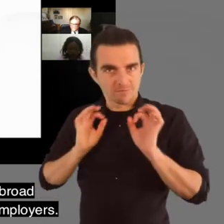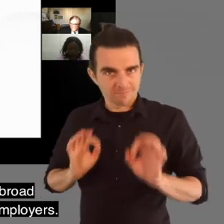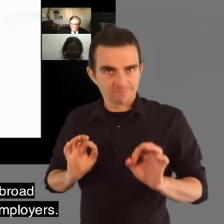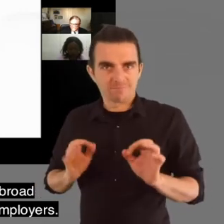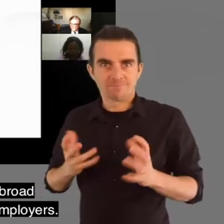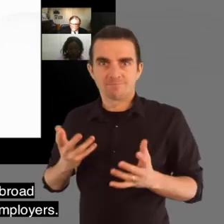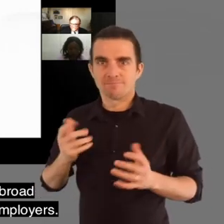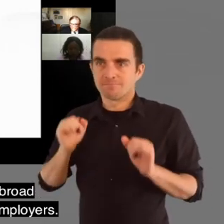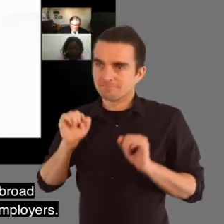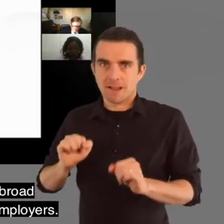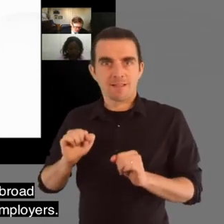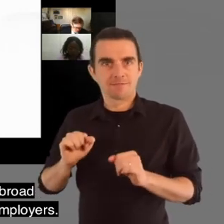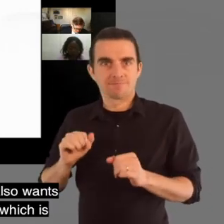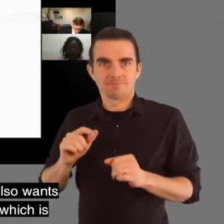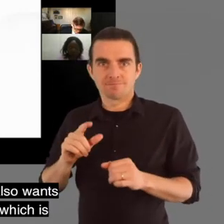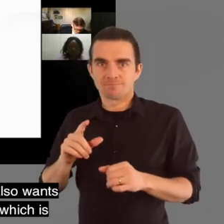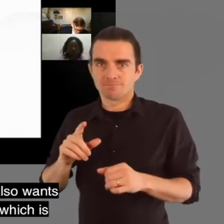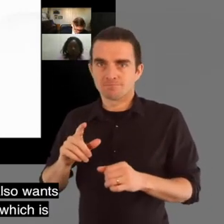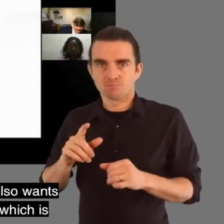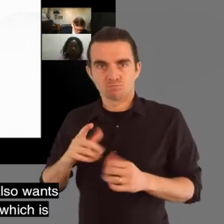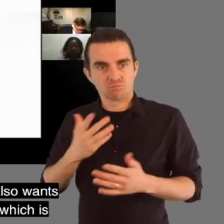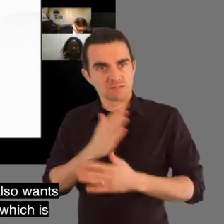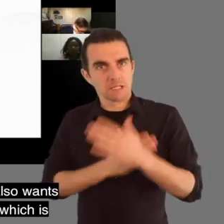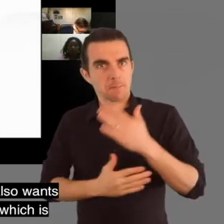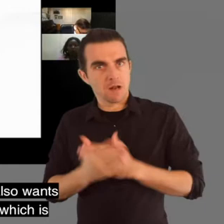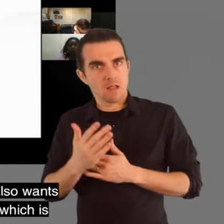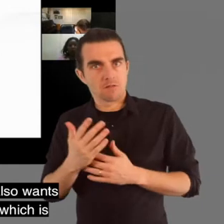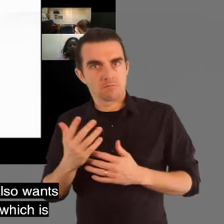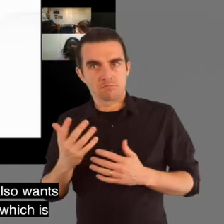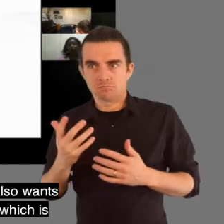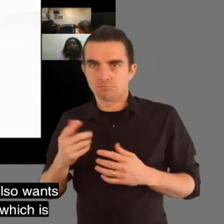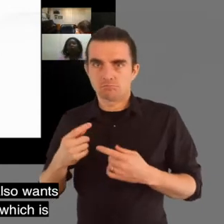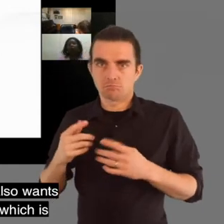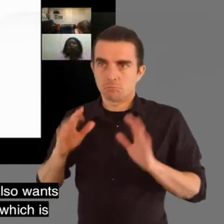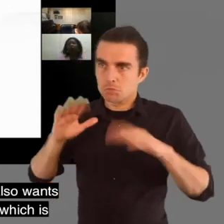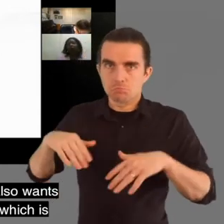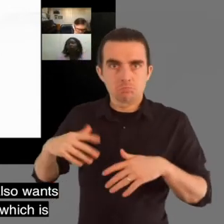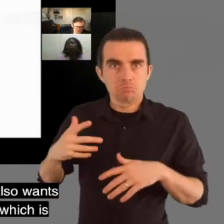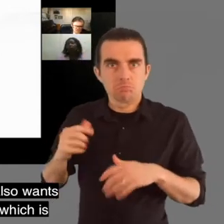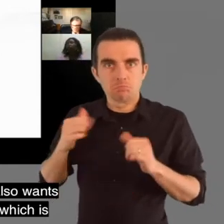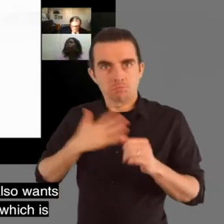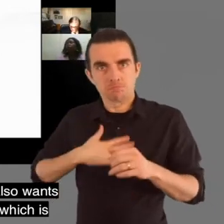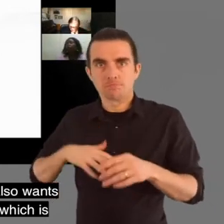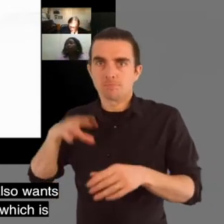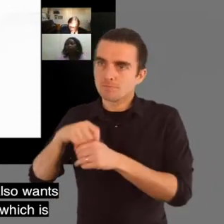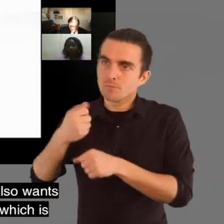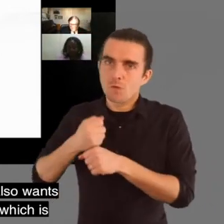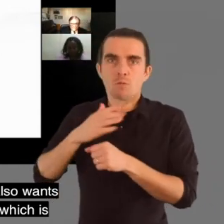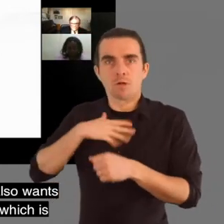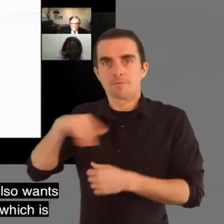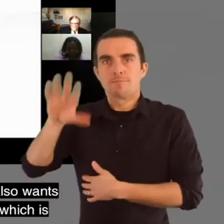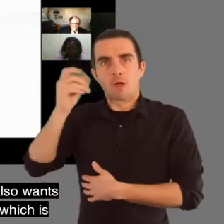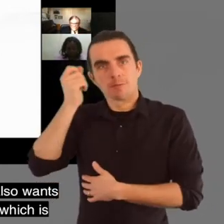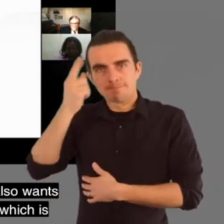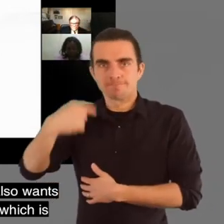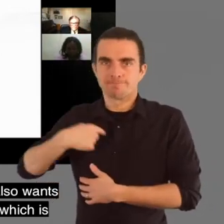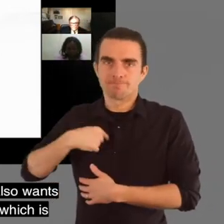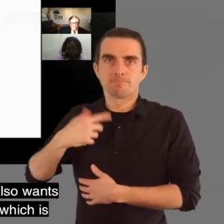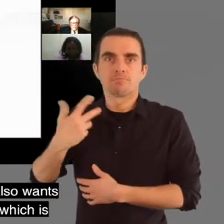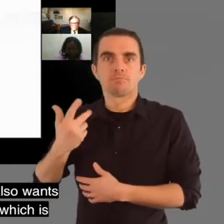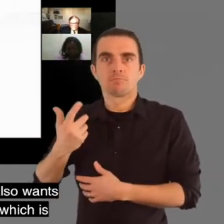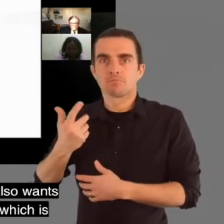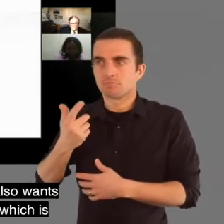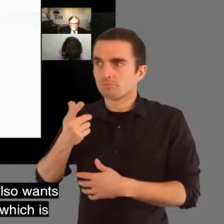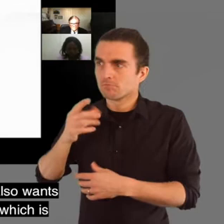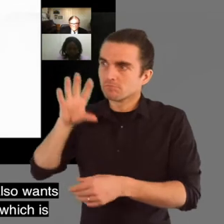amongst the employers. Those who also want to employ wants to keep it to the milder disability,